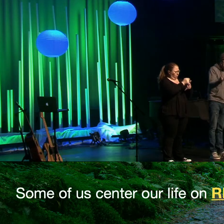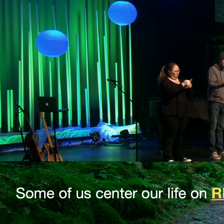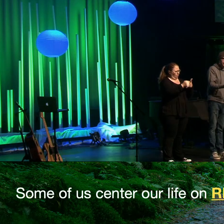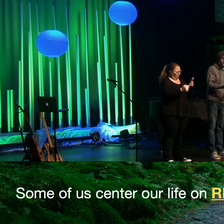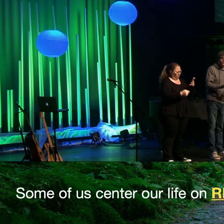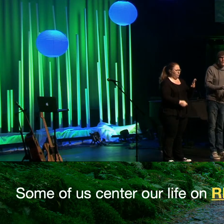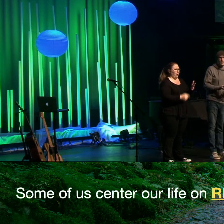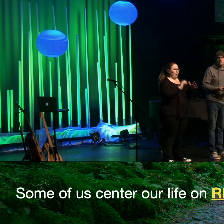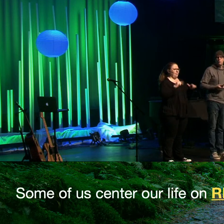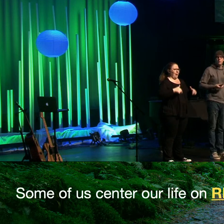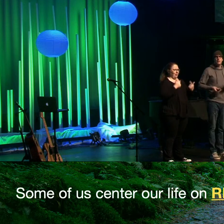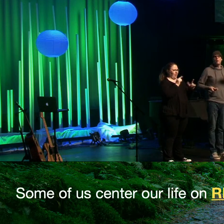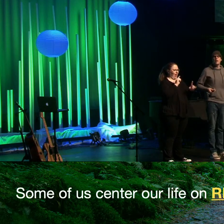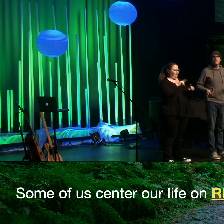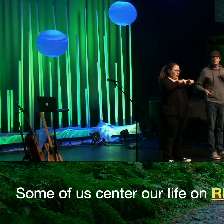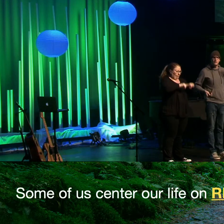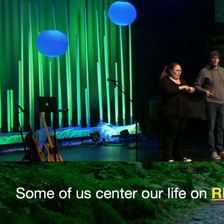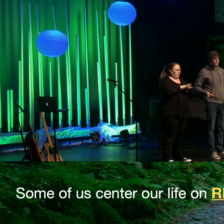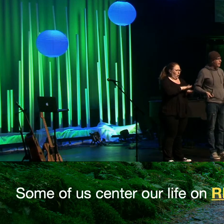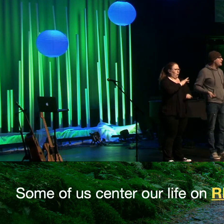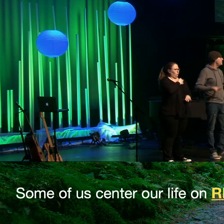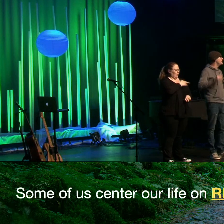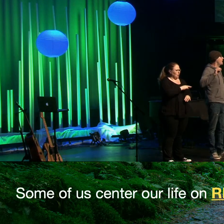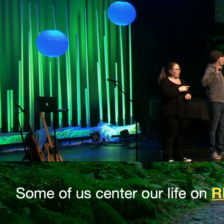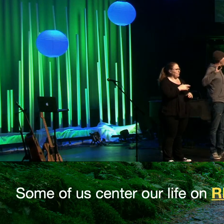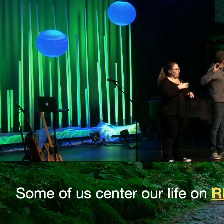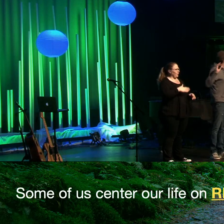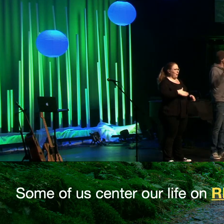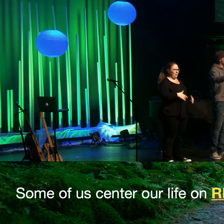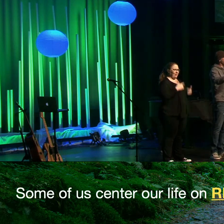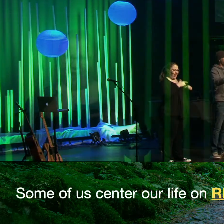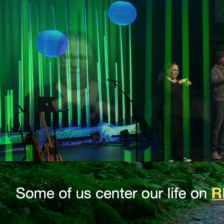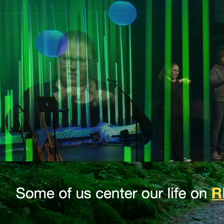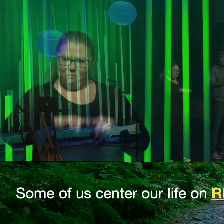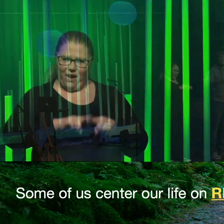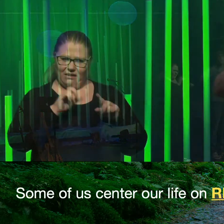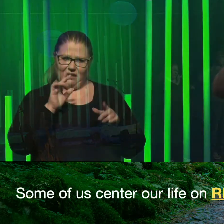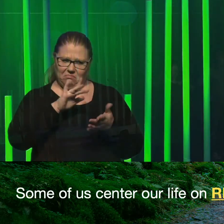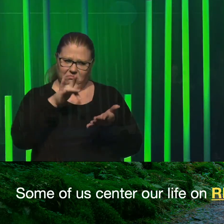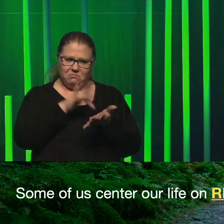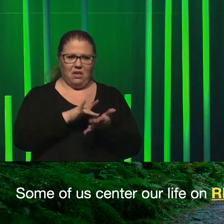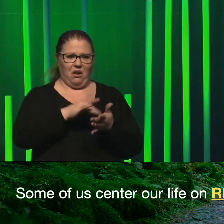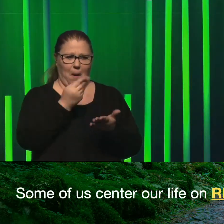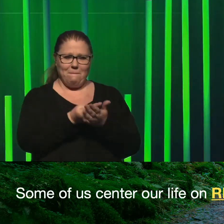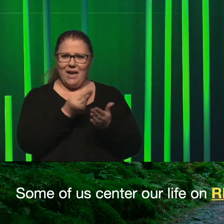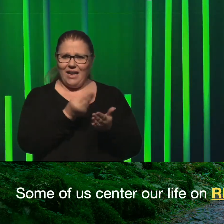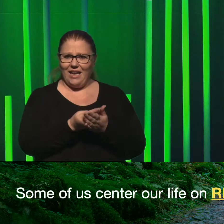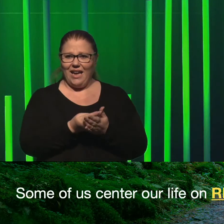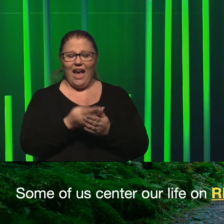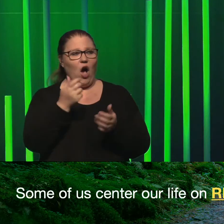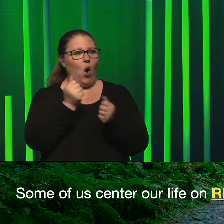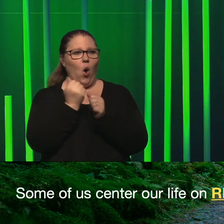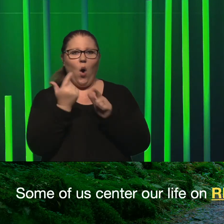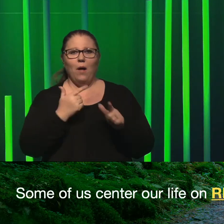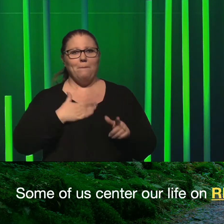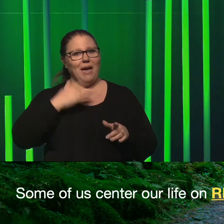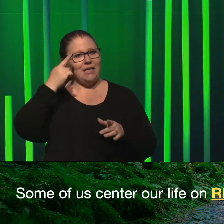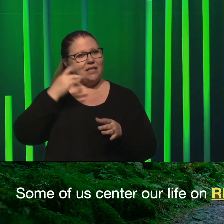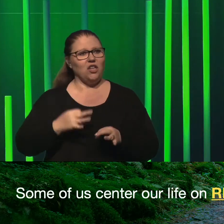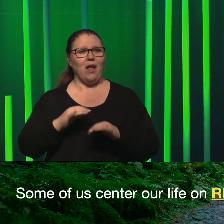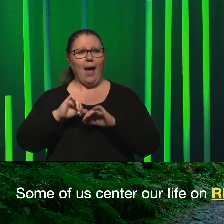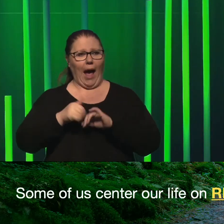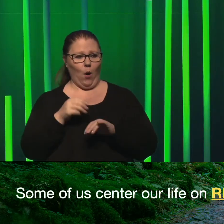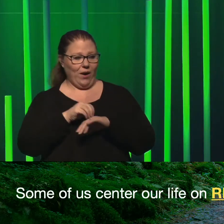kind of gets centered around that. So when we say my life is centered on money, it means all the decisions that I make filter through the lens of how will this affect